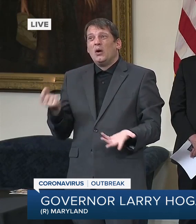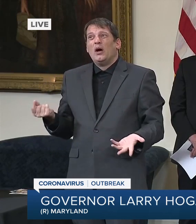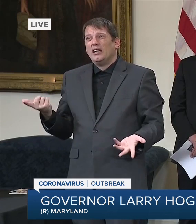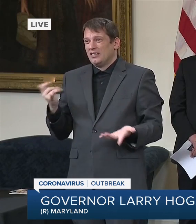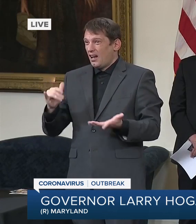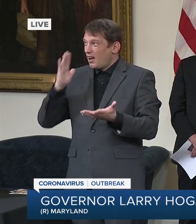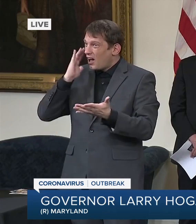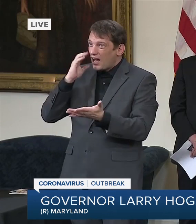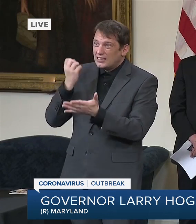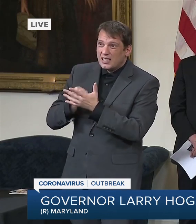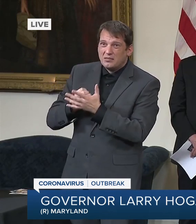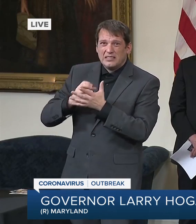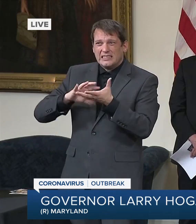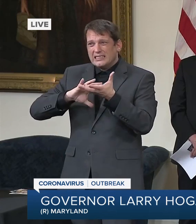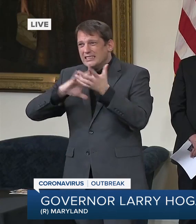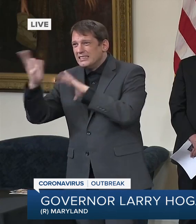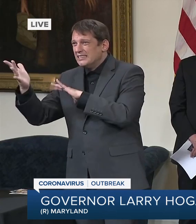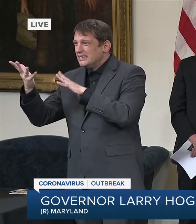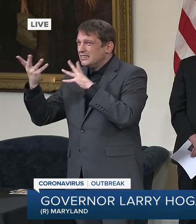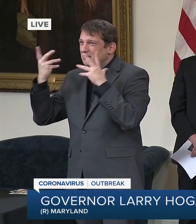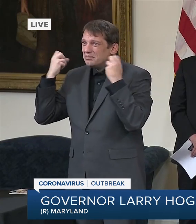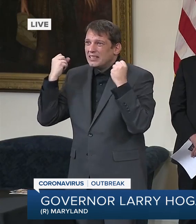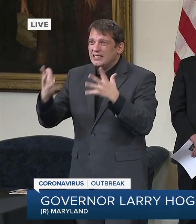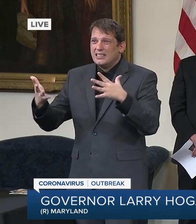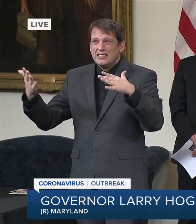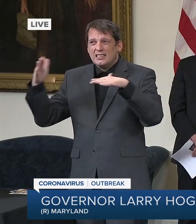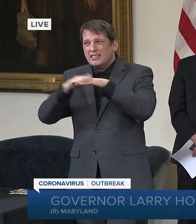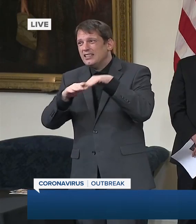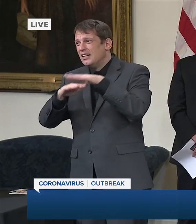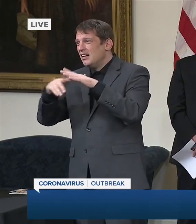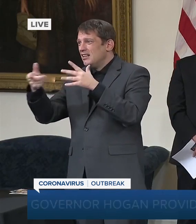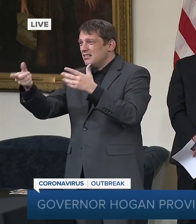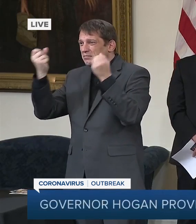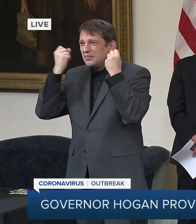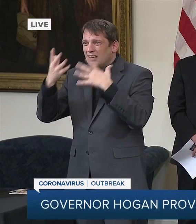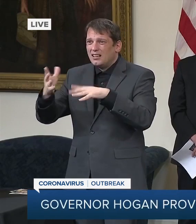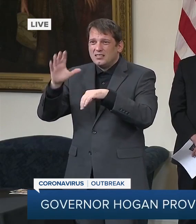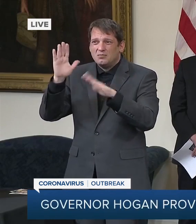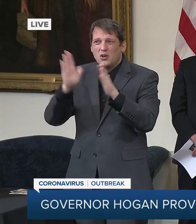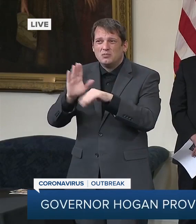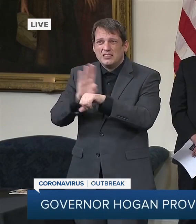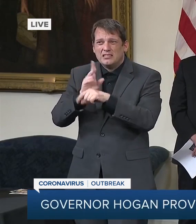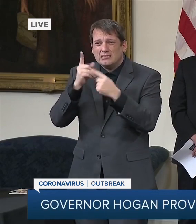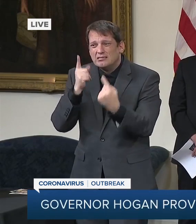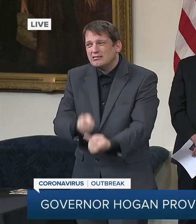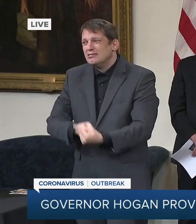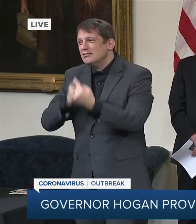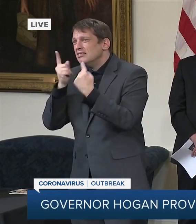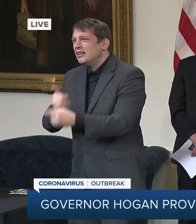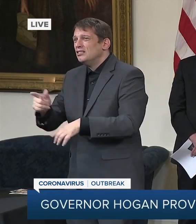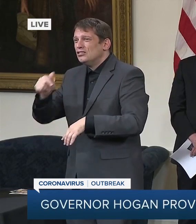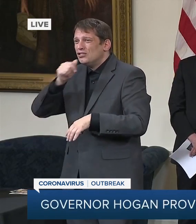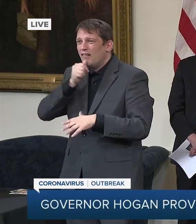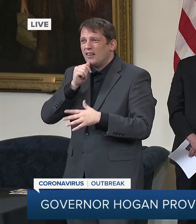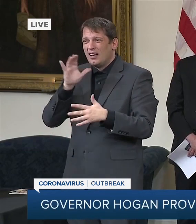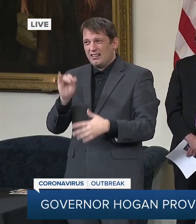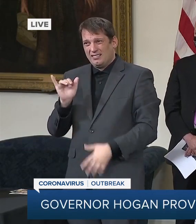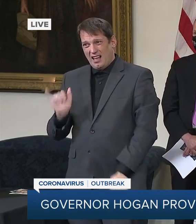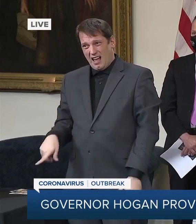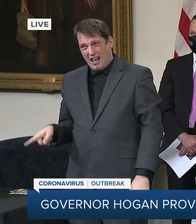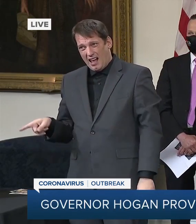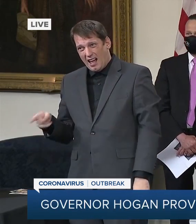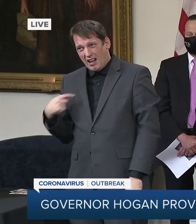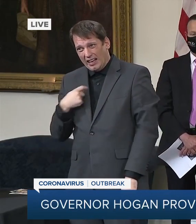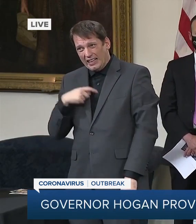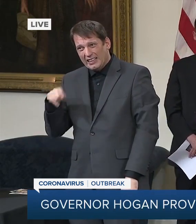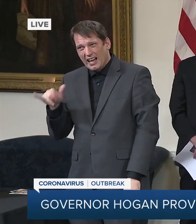so many small business owners and so many individuals suffering, is to increase taxes on them. I mean, we're